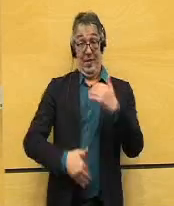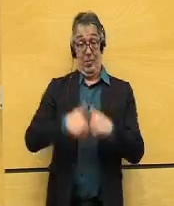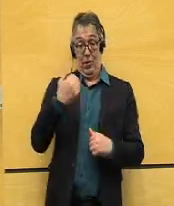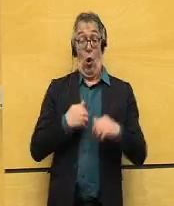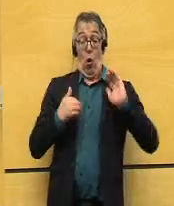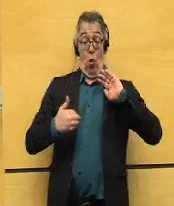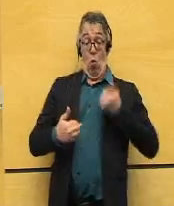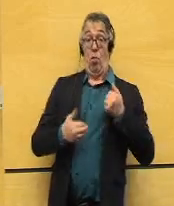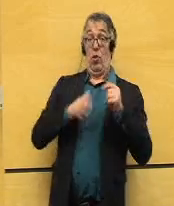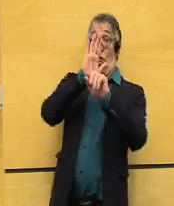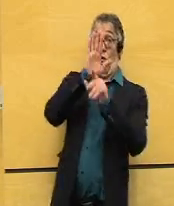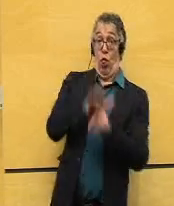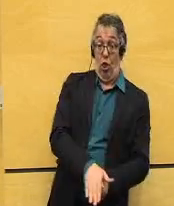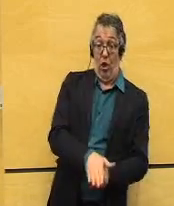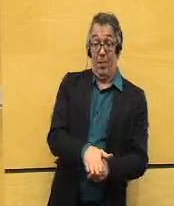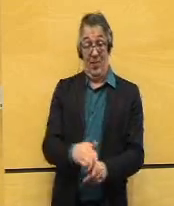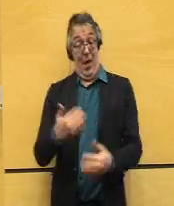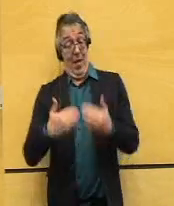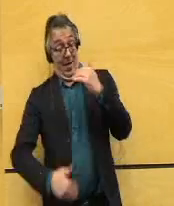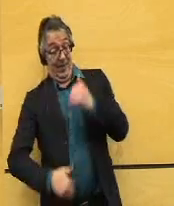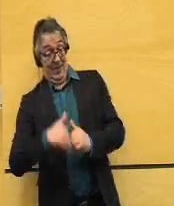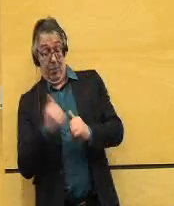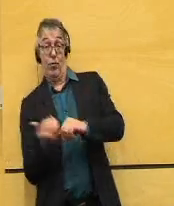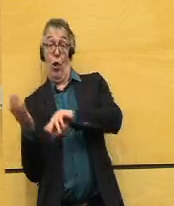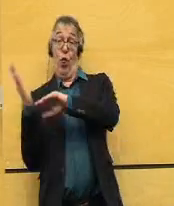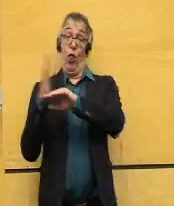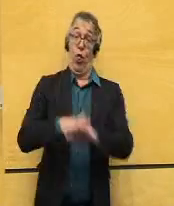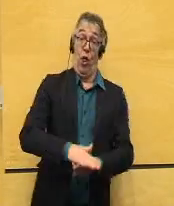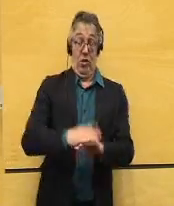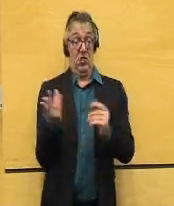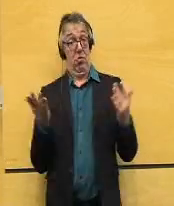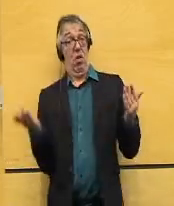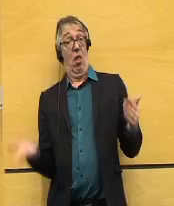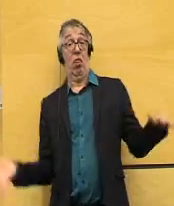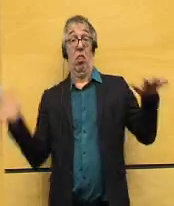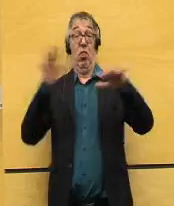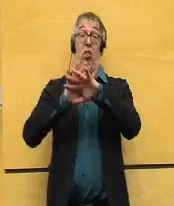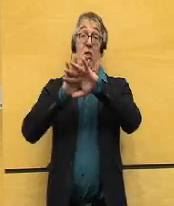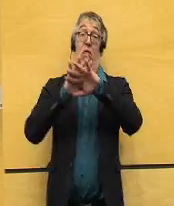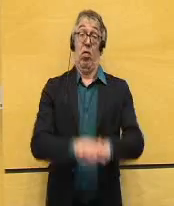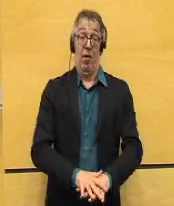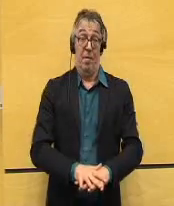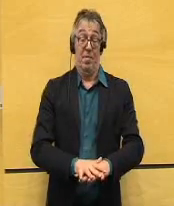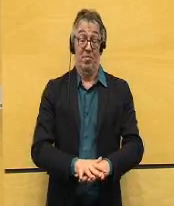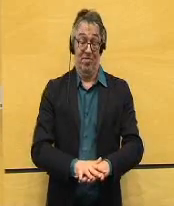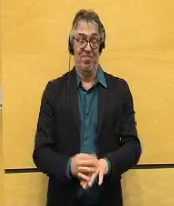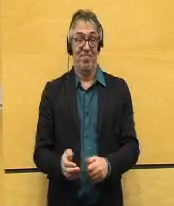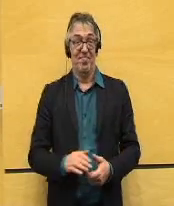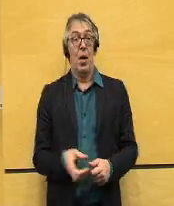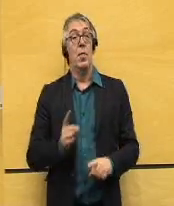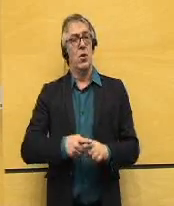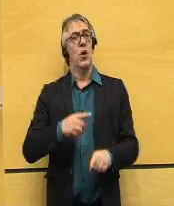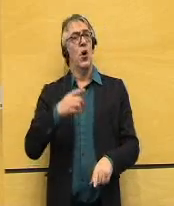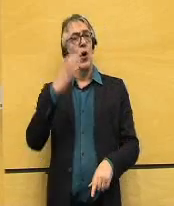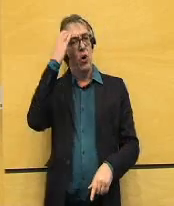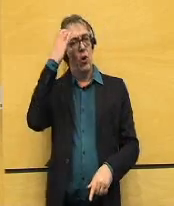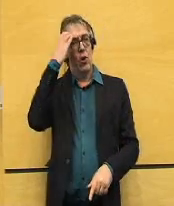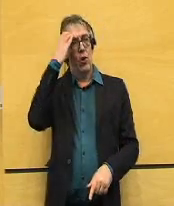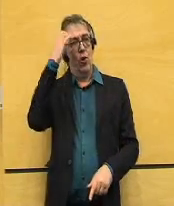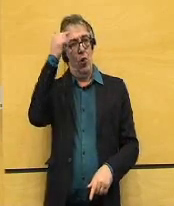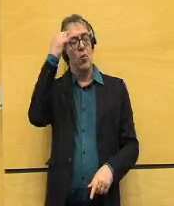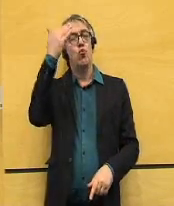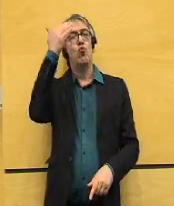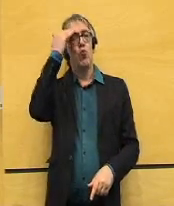and disabilities, and to follow the Sustainable Development Goal number 5 to